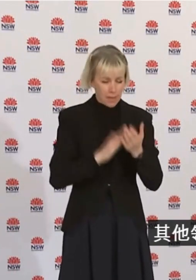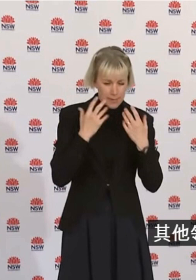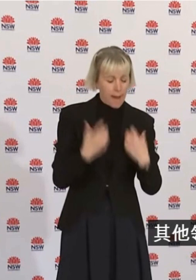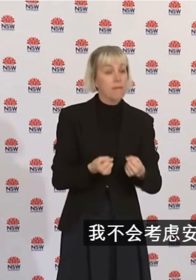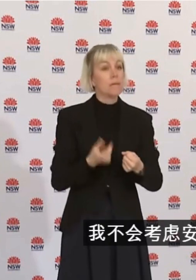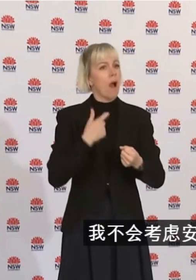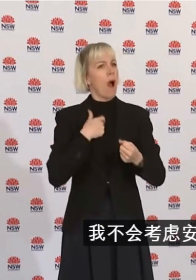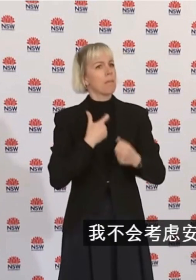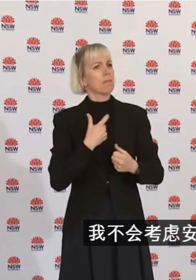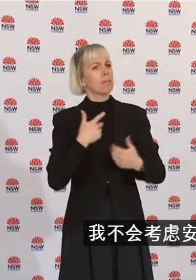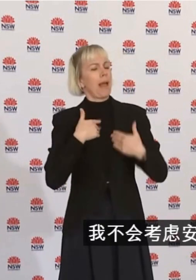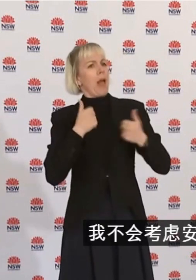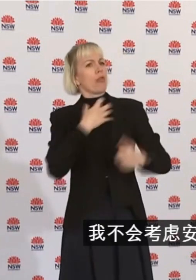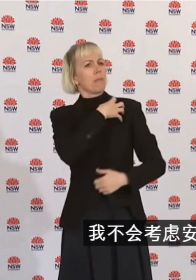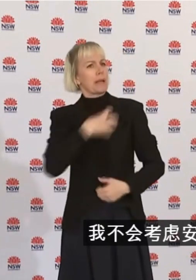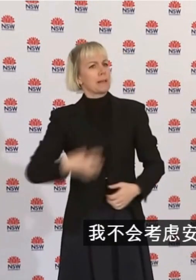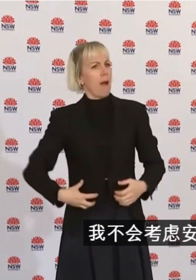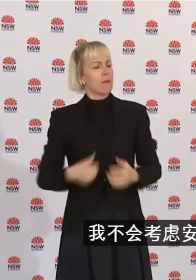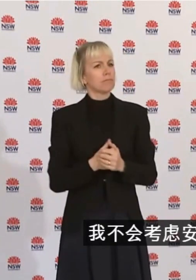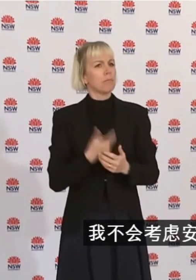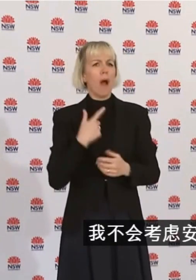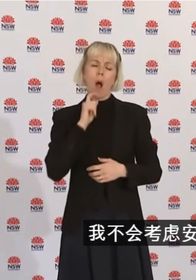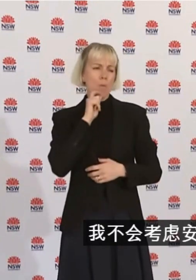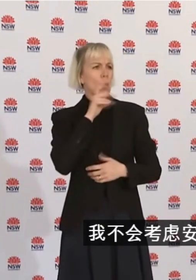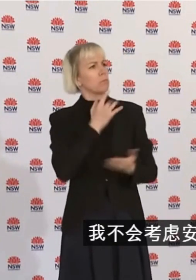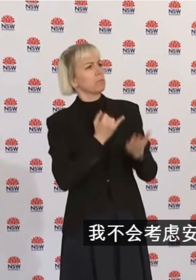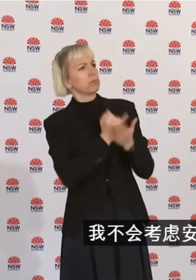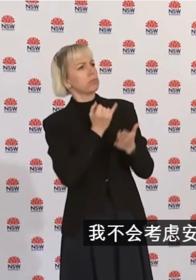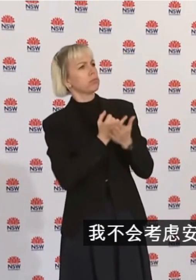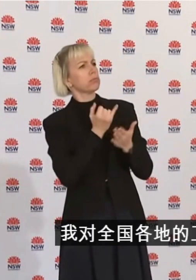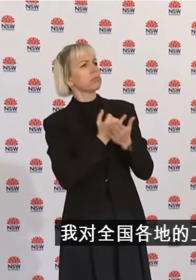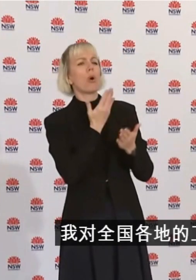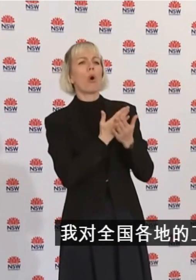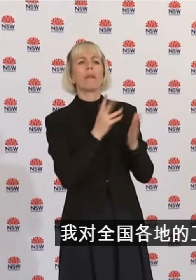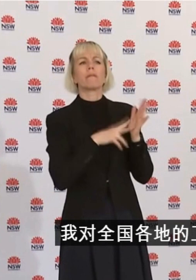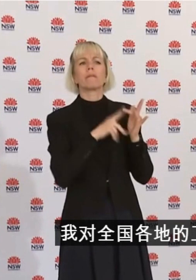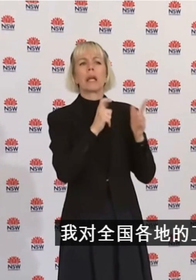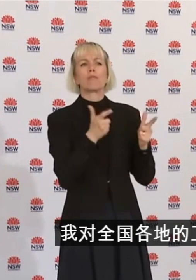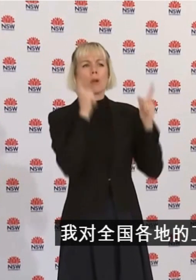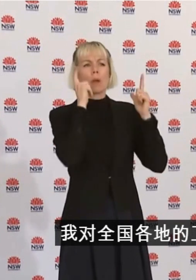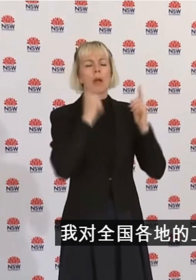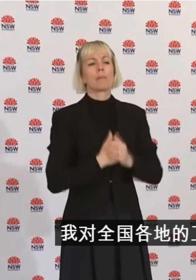not about to. And I won't reflect on Mr. Andrews. What I will say is that I have the highest regard for health